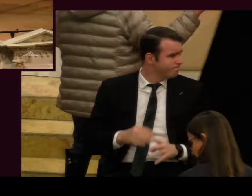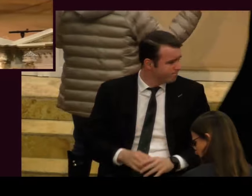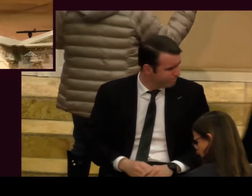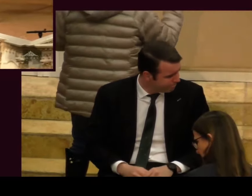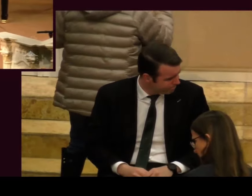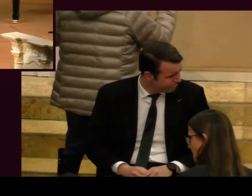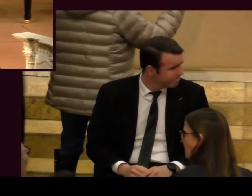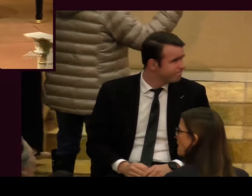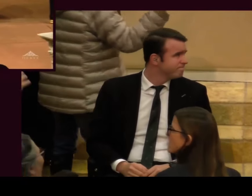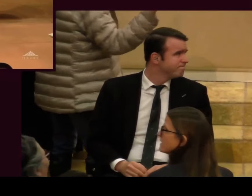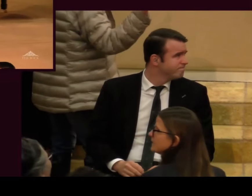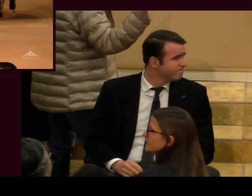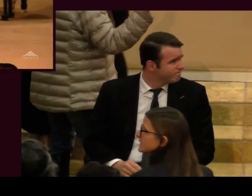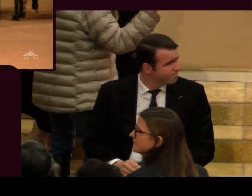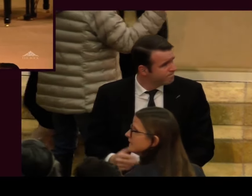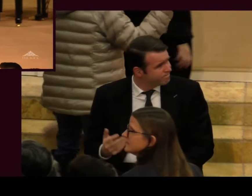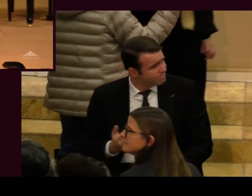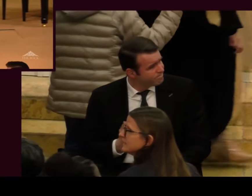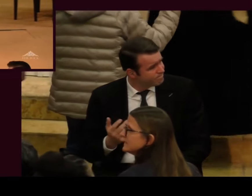Woo!